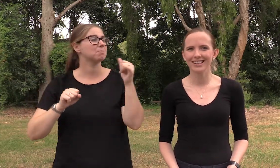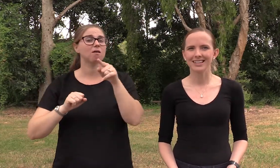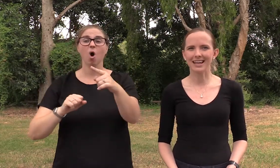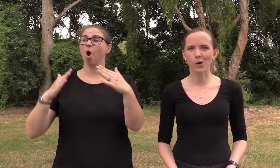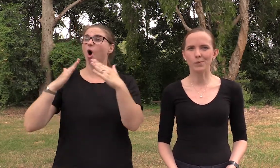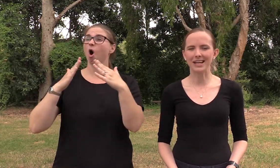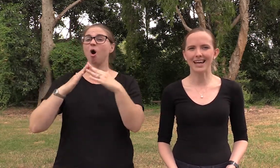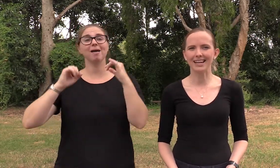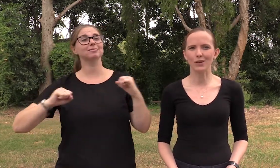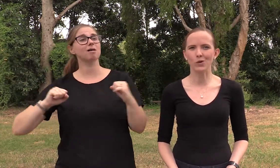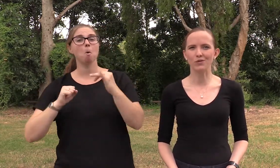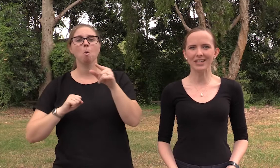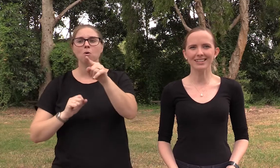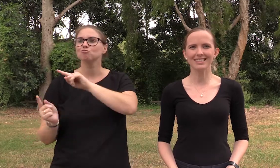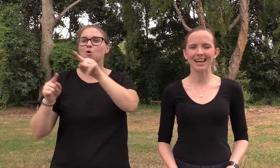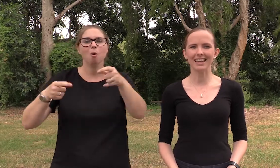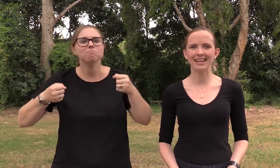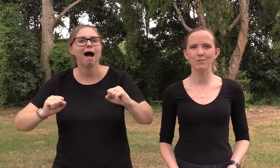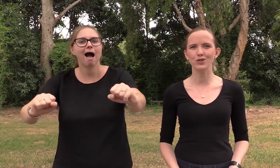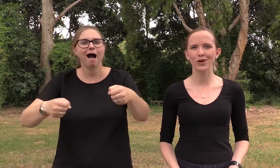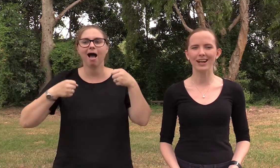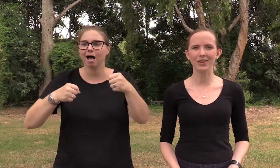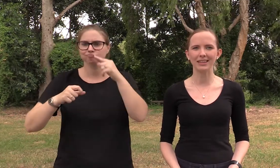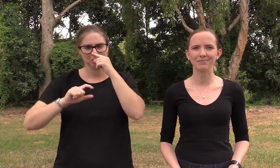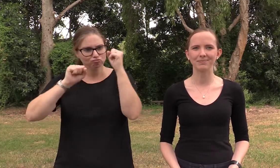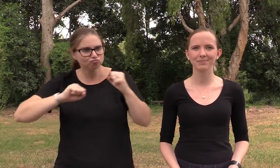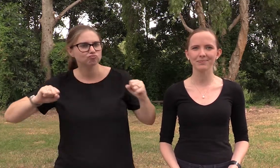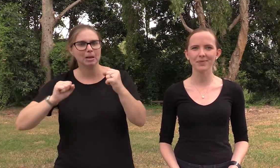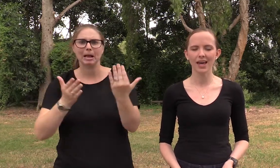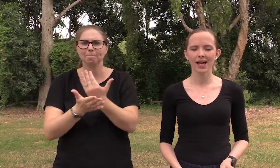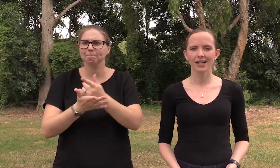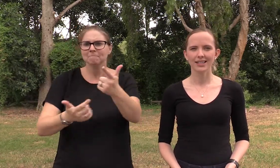park to help maintain your fitness and keep you strong and healthy.